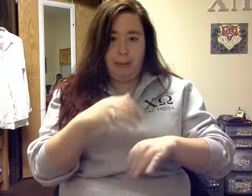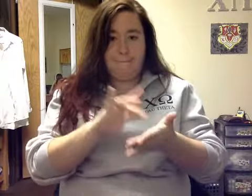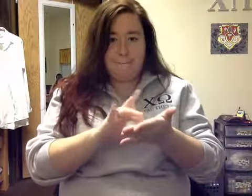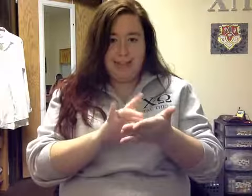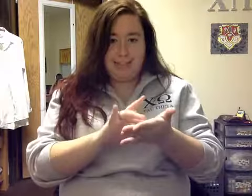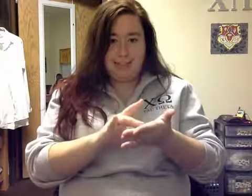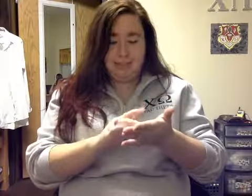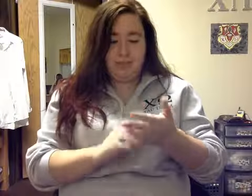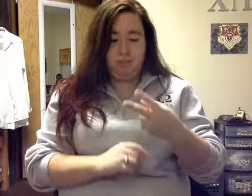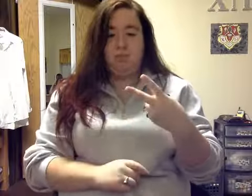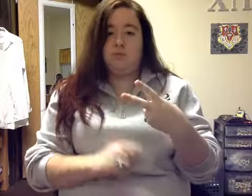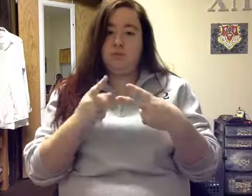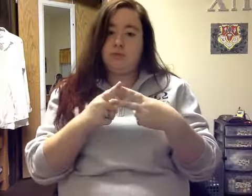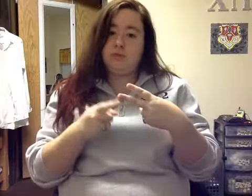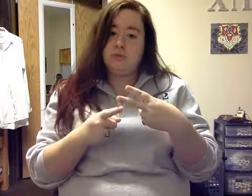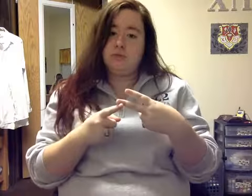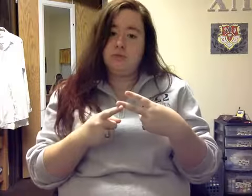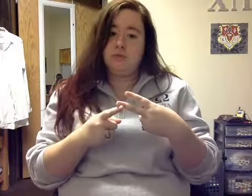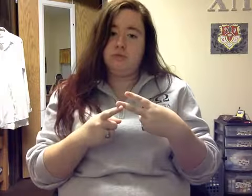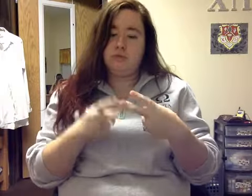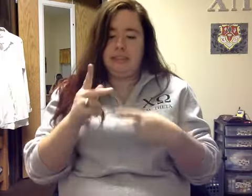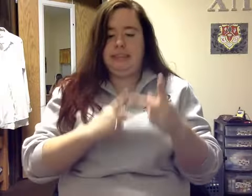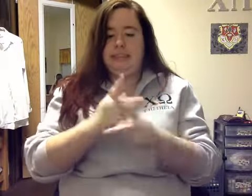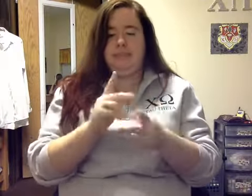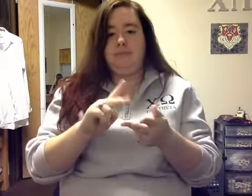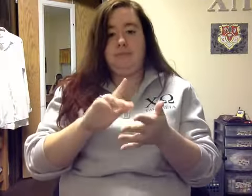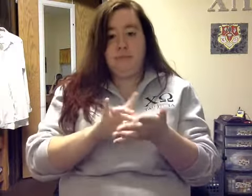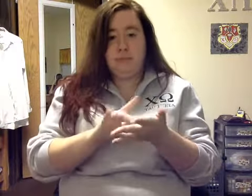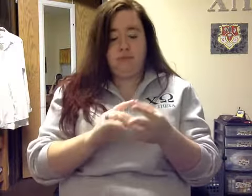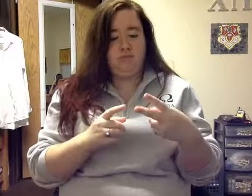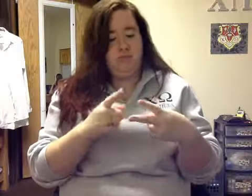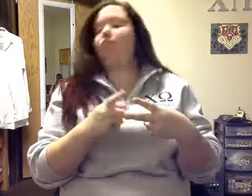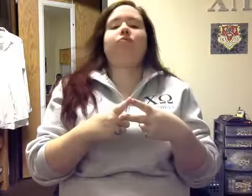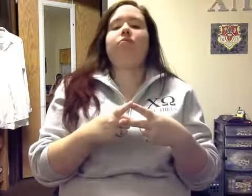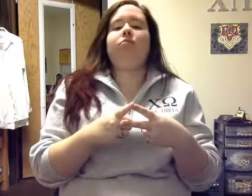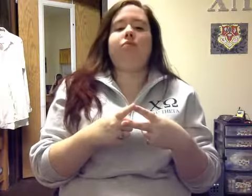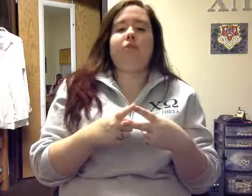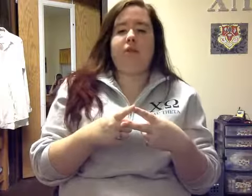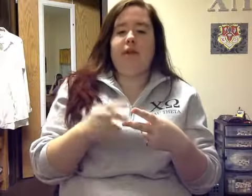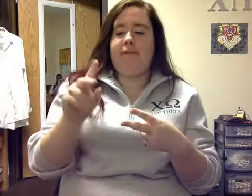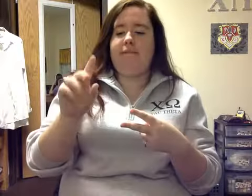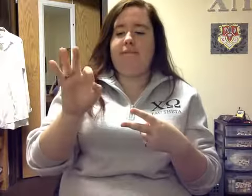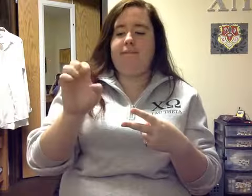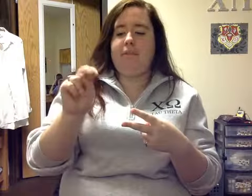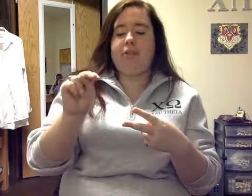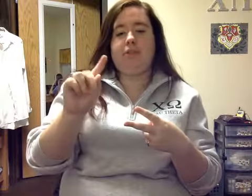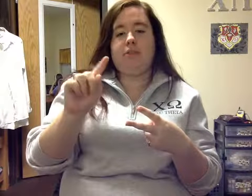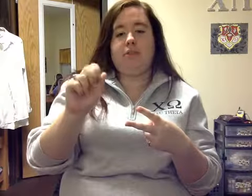receive two types of sedation for this exam. One of them is a narcotic. The narcotic is called fentanyl. It's a synthetic